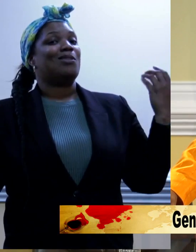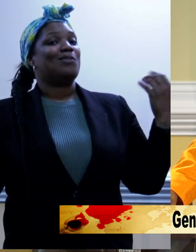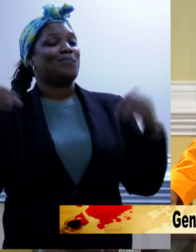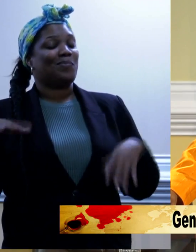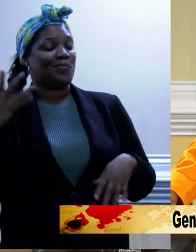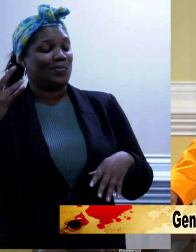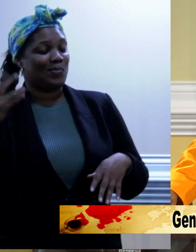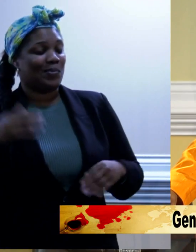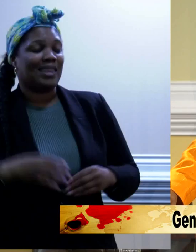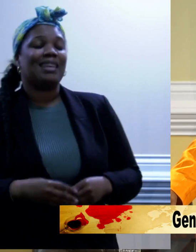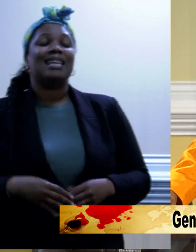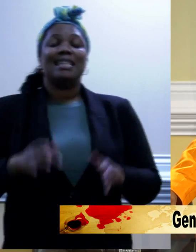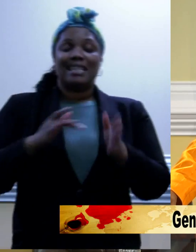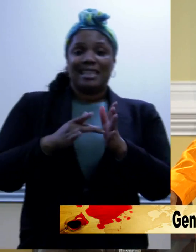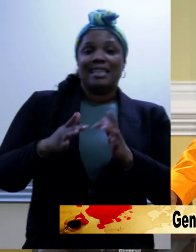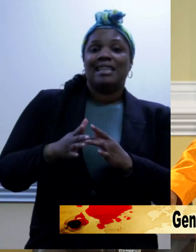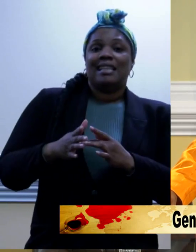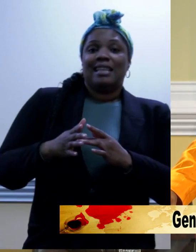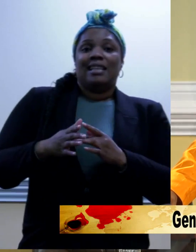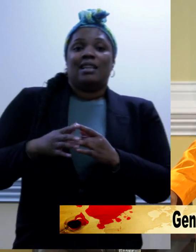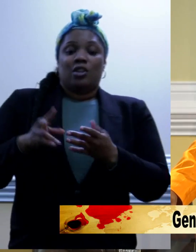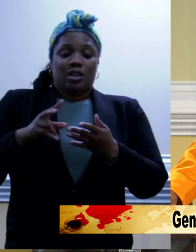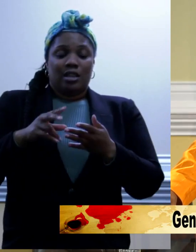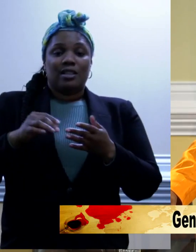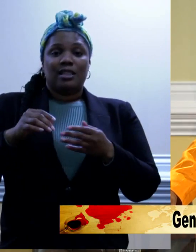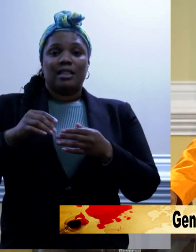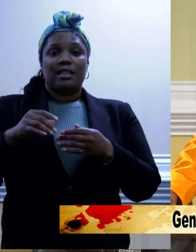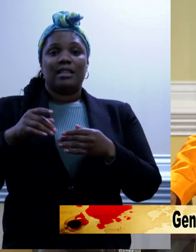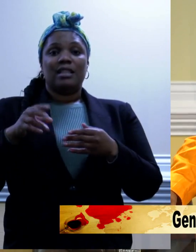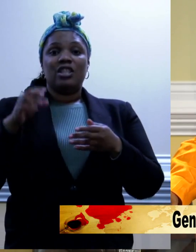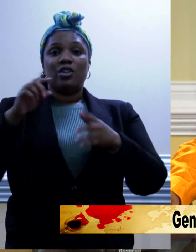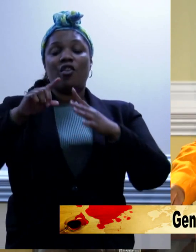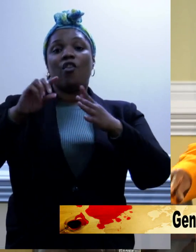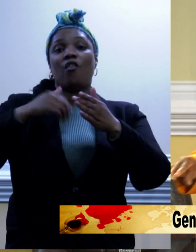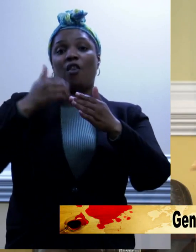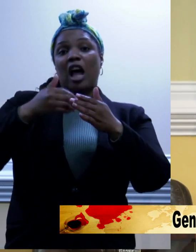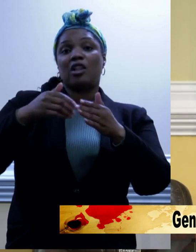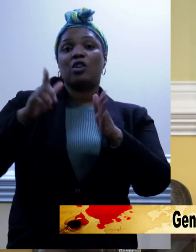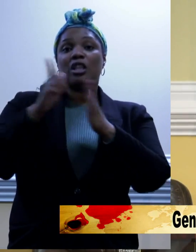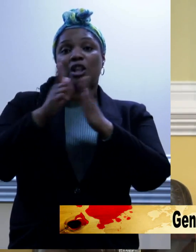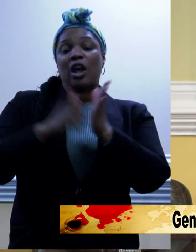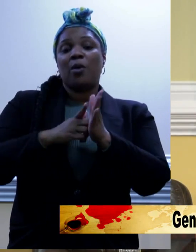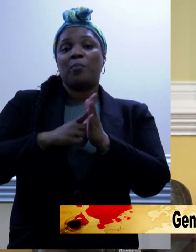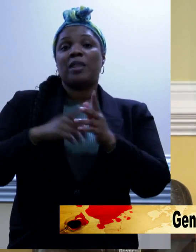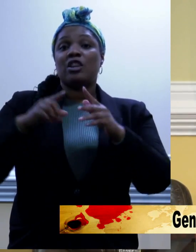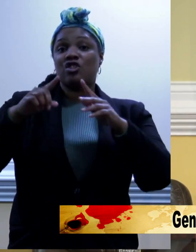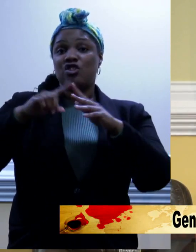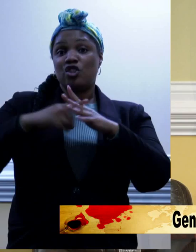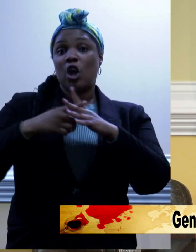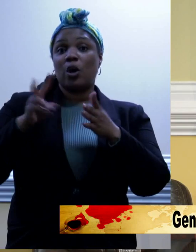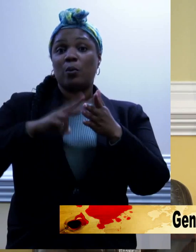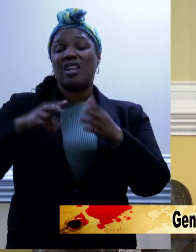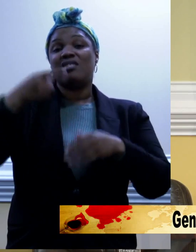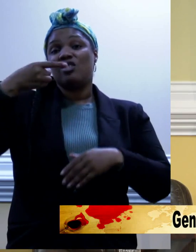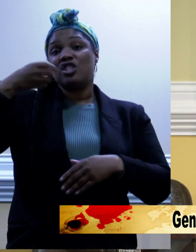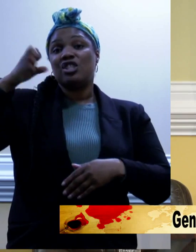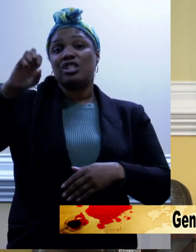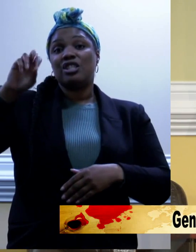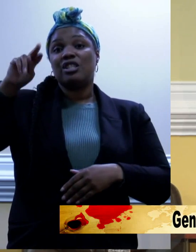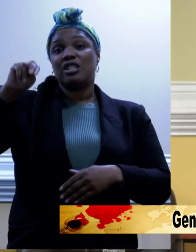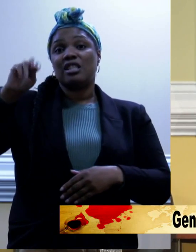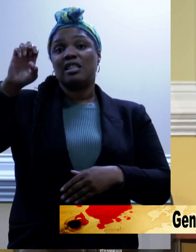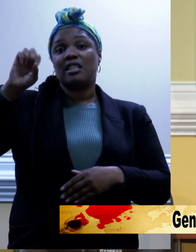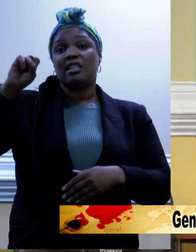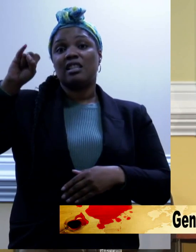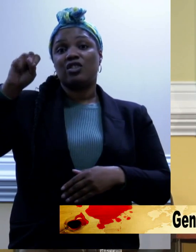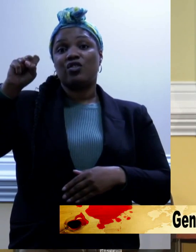And we're going to start reading at verse 1. Genesis 14 and verse 1. Because I read